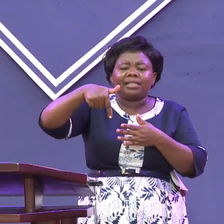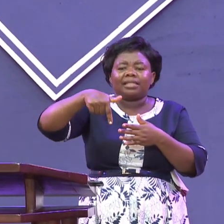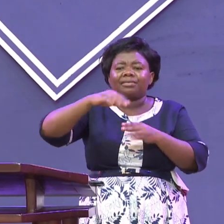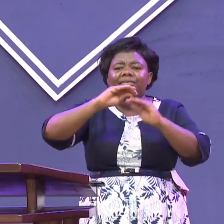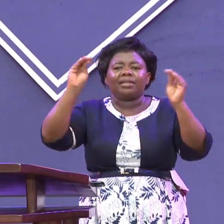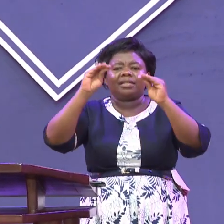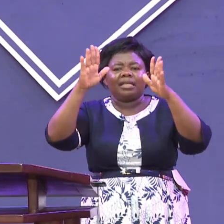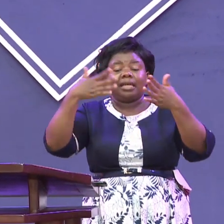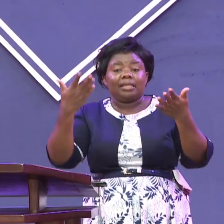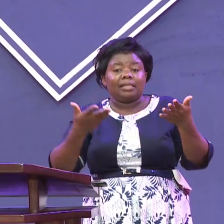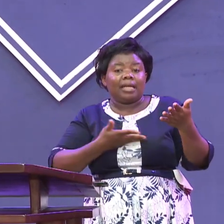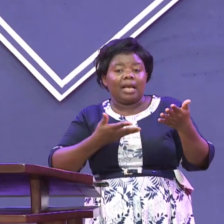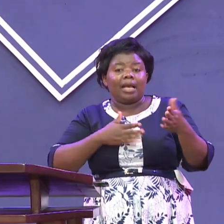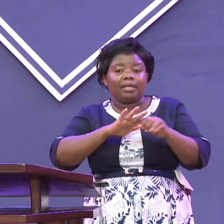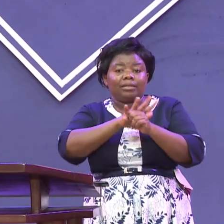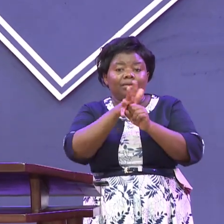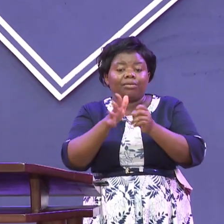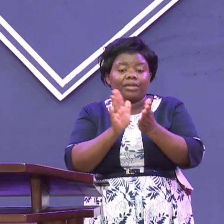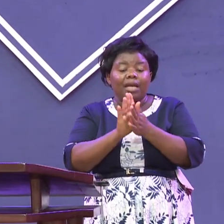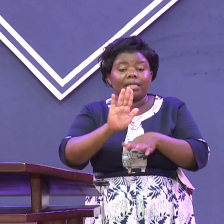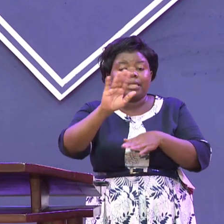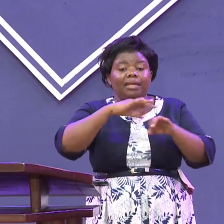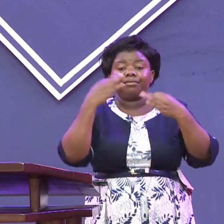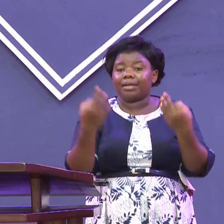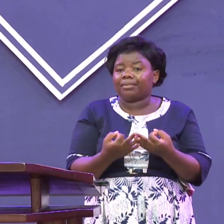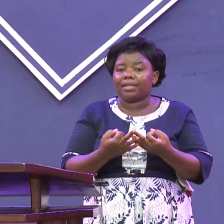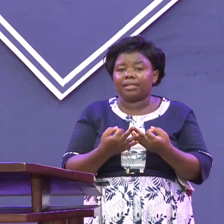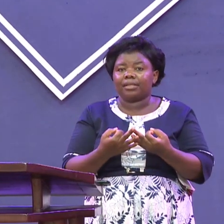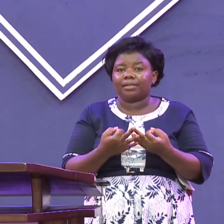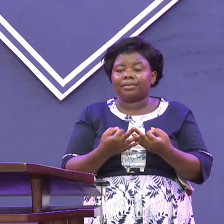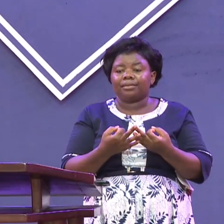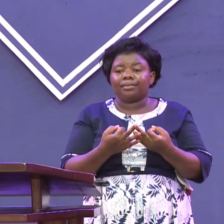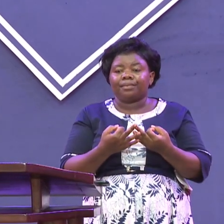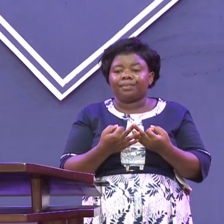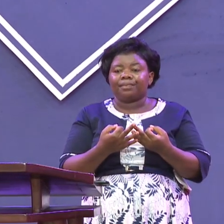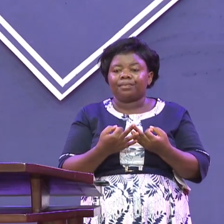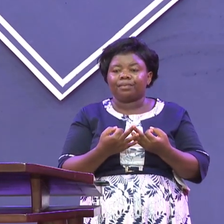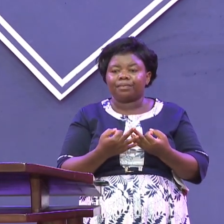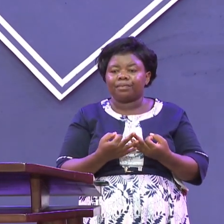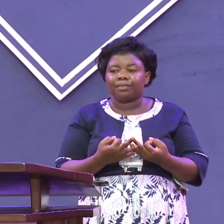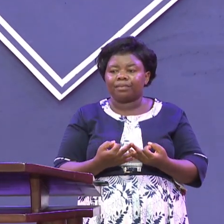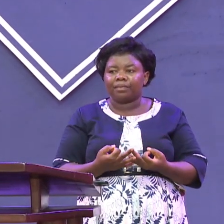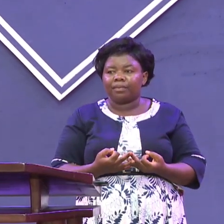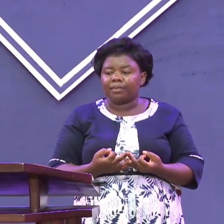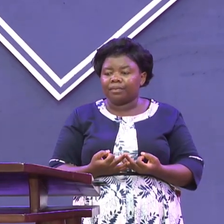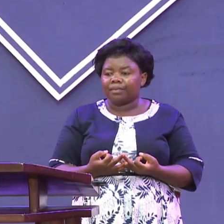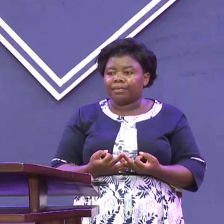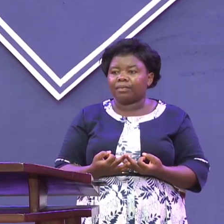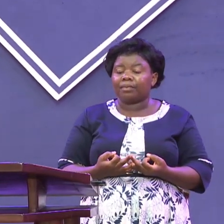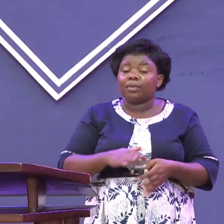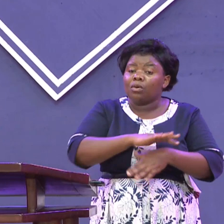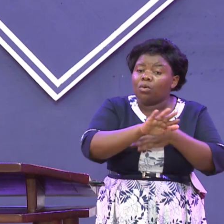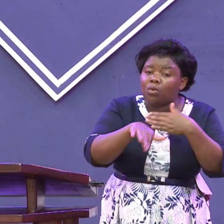In the team that I lead of DDM, I got 7 teachers who got sick with their families.